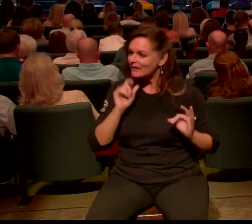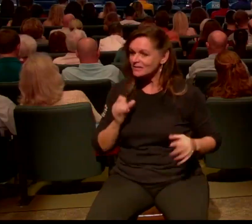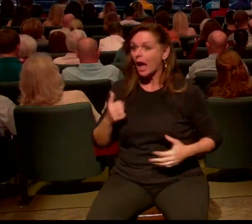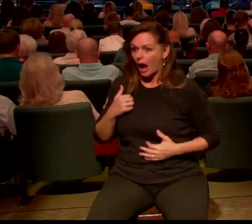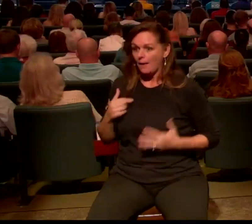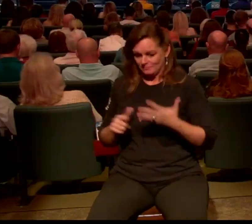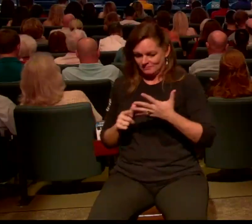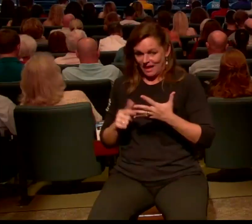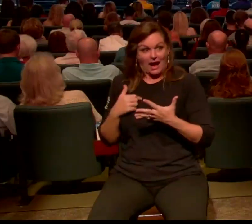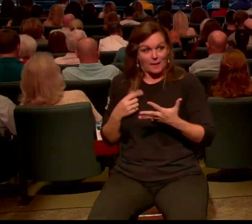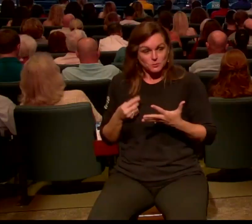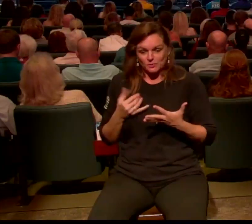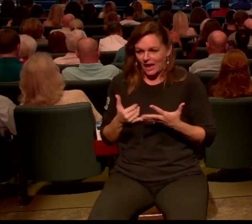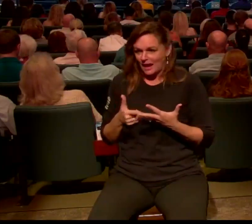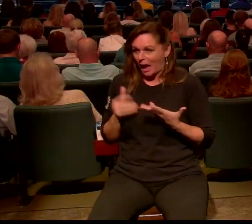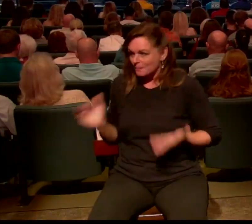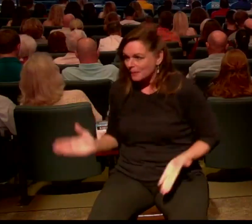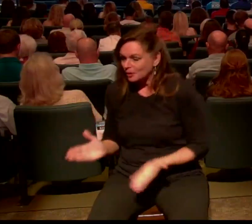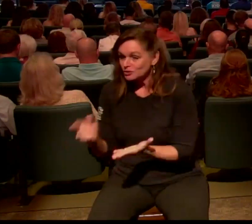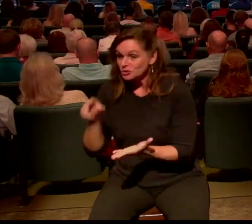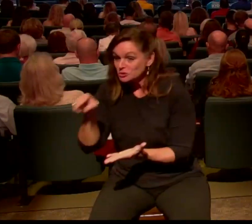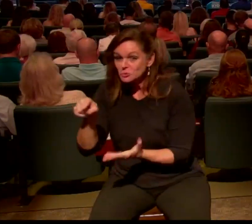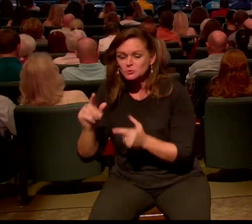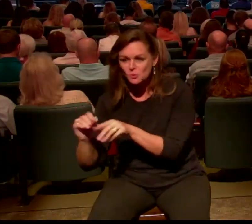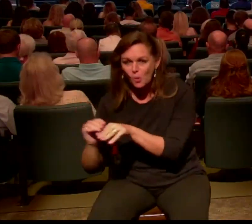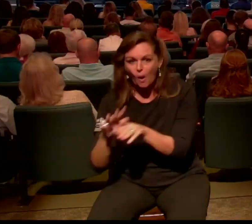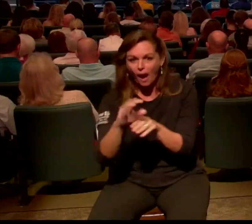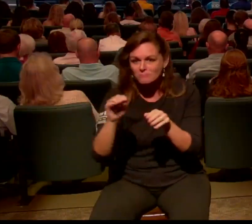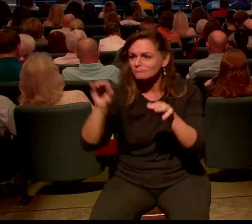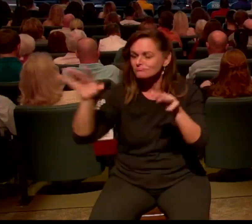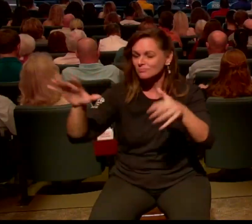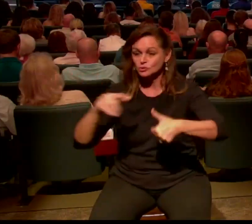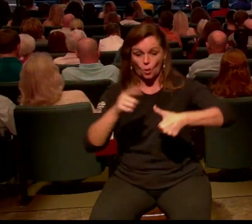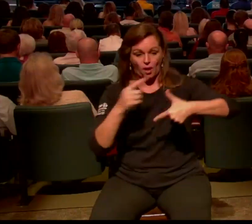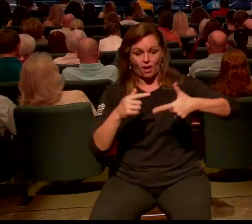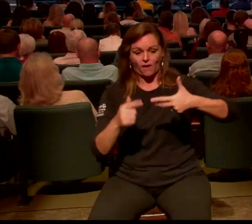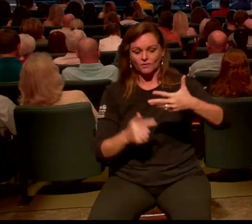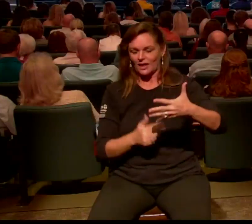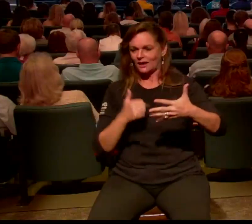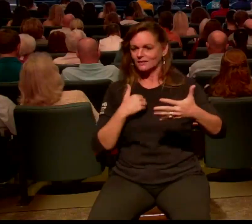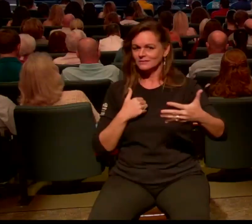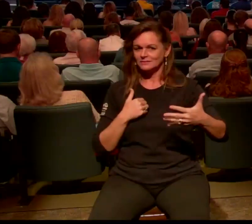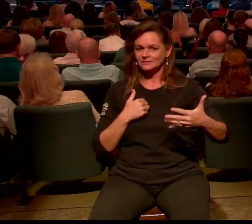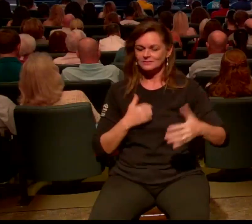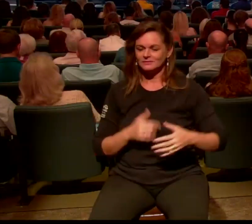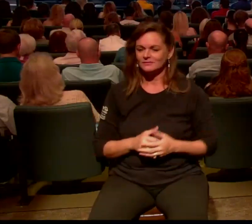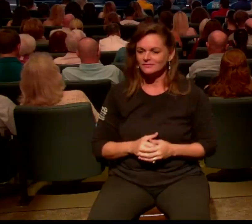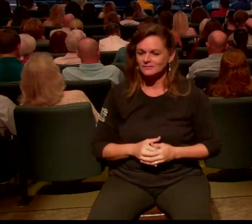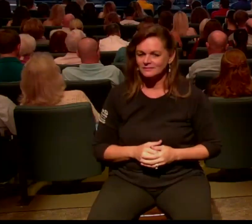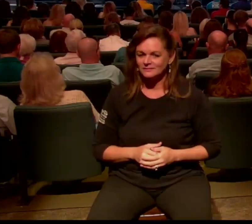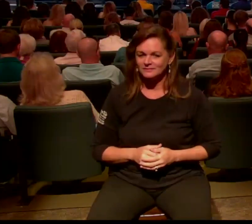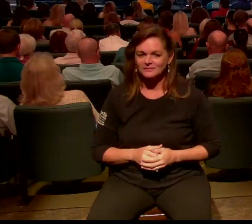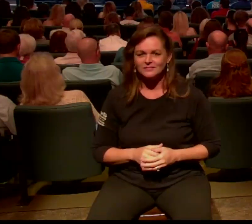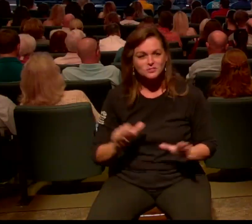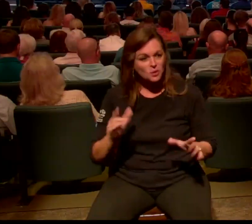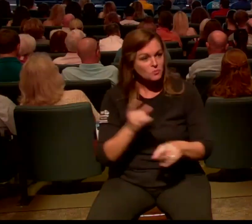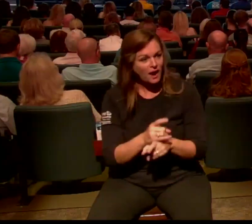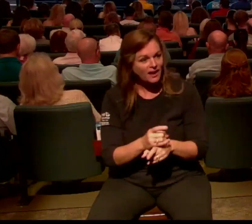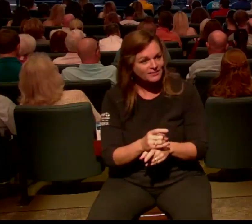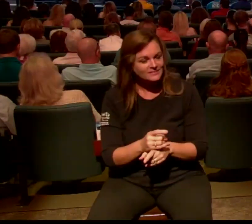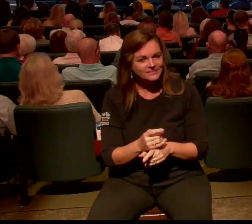to value people, think of ways to add value to people, look for ways to add value to people, do things that add value to people. Come on, talk to